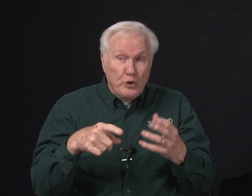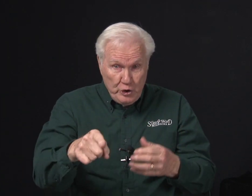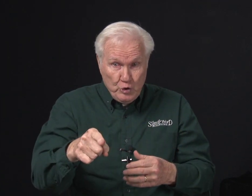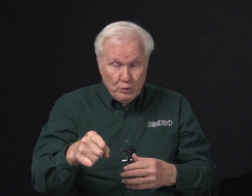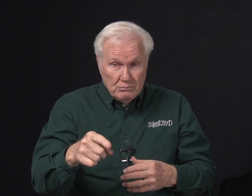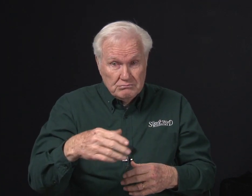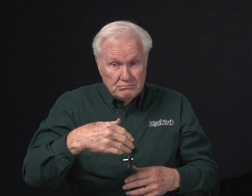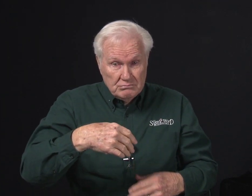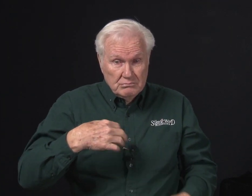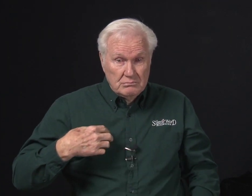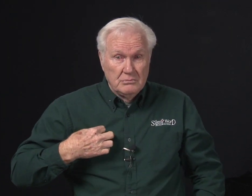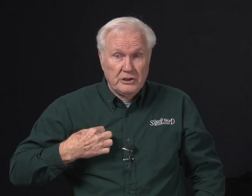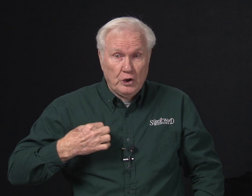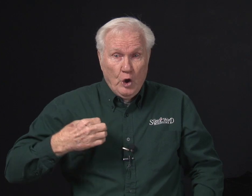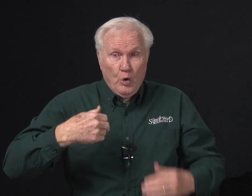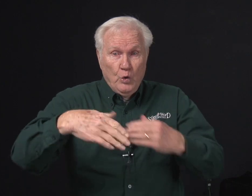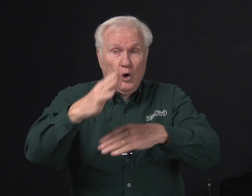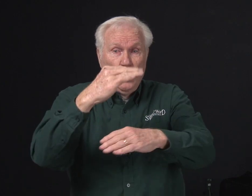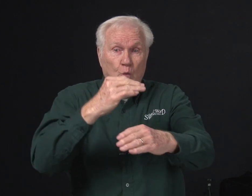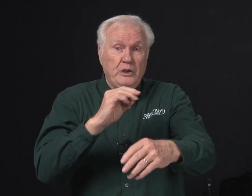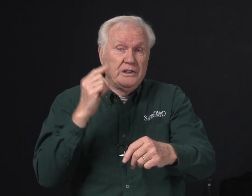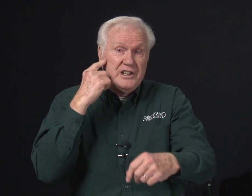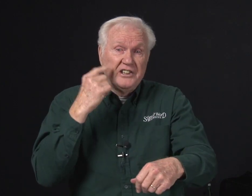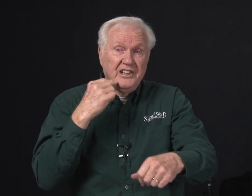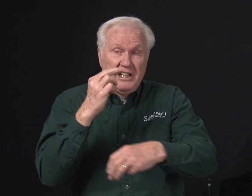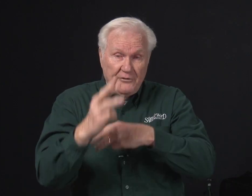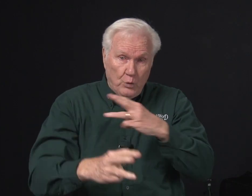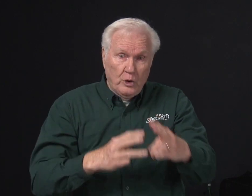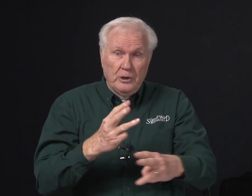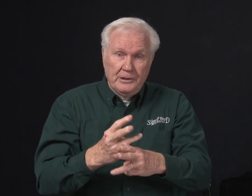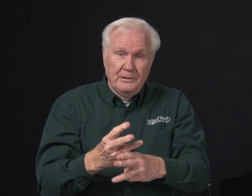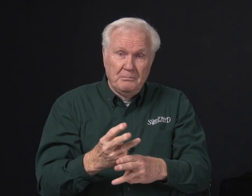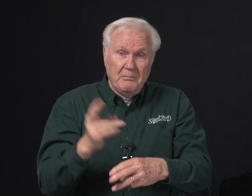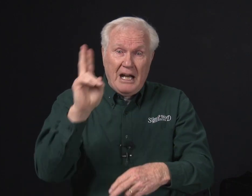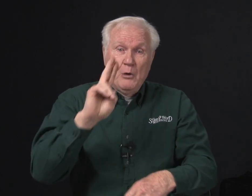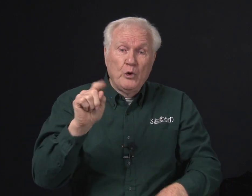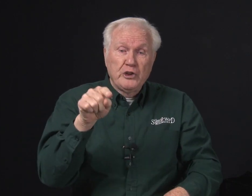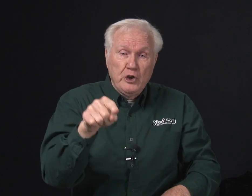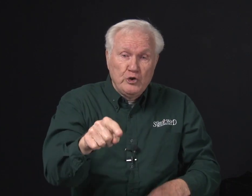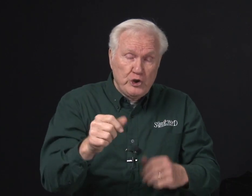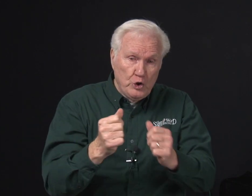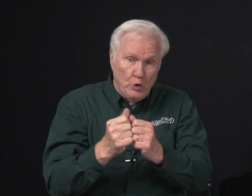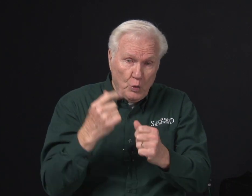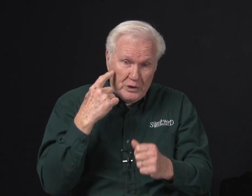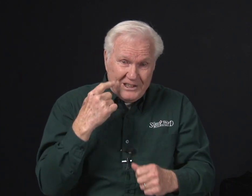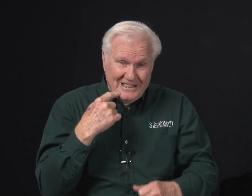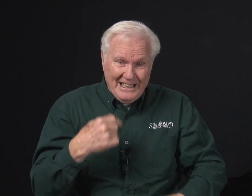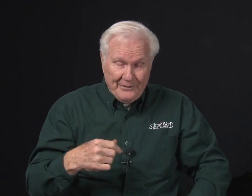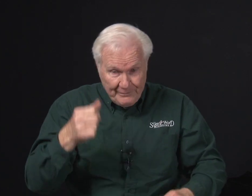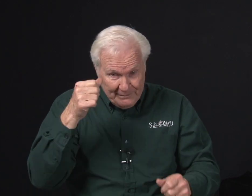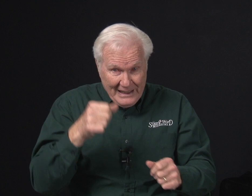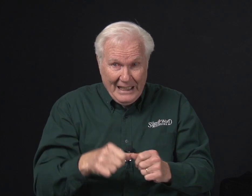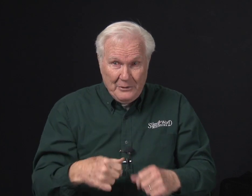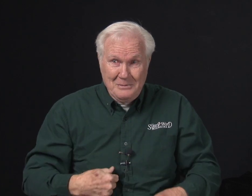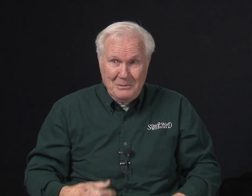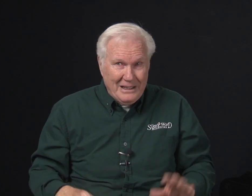you to go with the deaf world. I want to use you with the deaf. I remember I